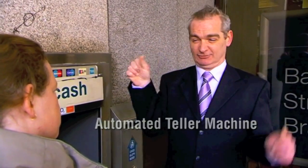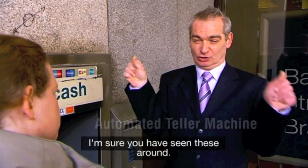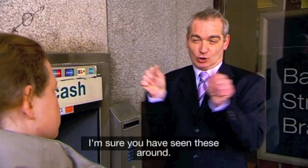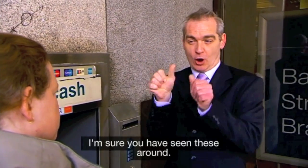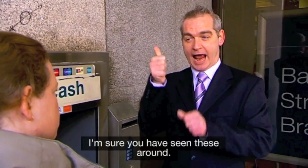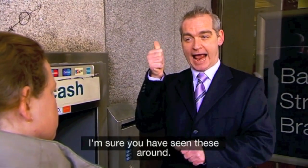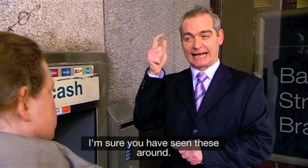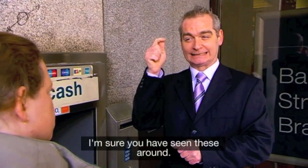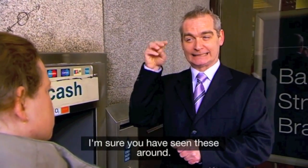I'm sure you've seen these around.